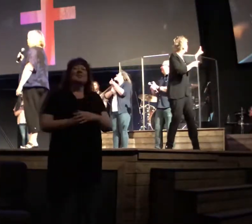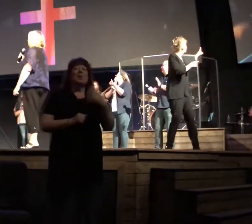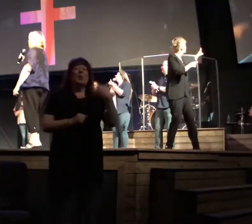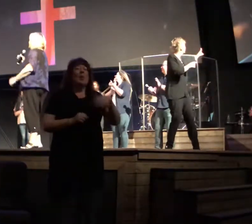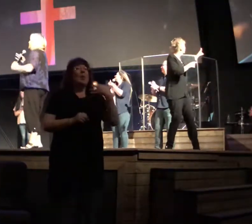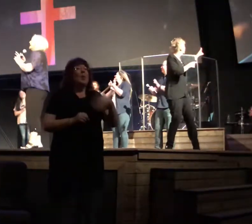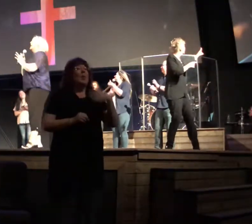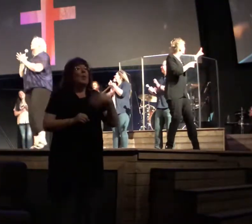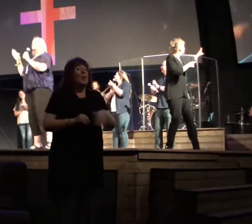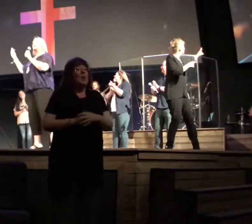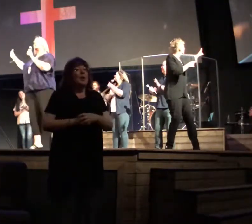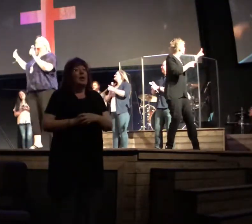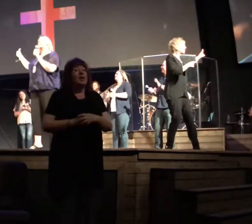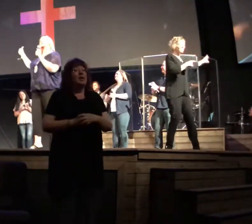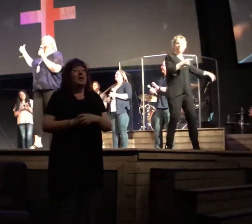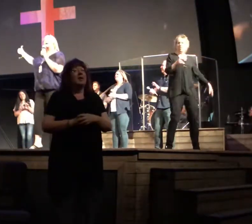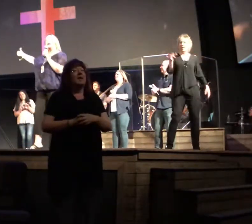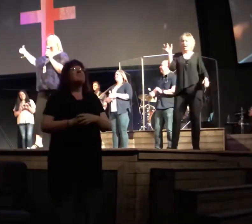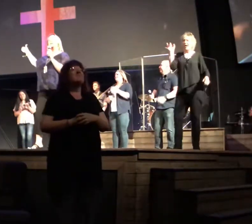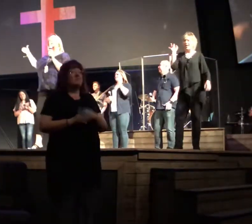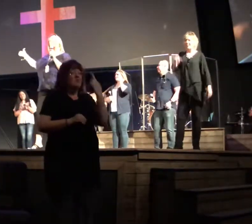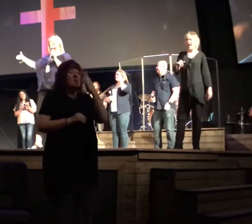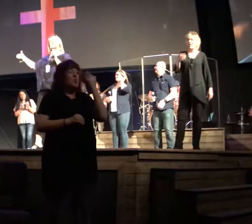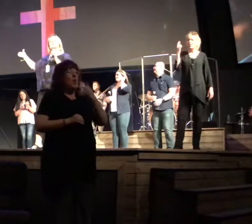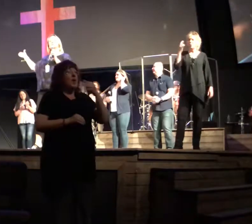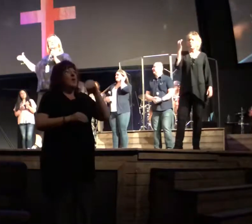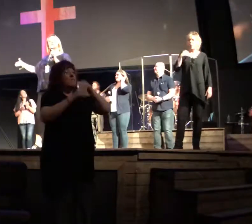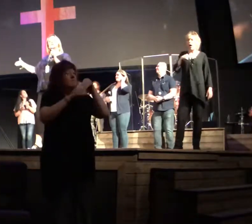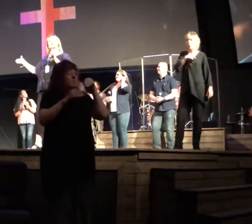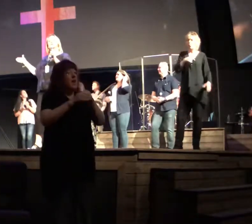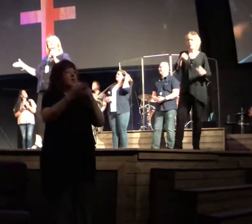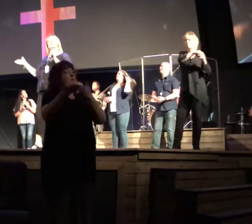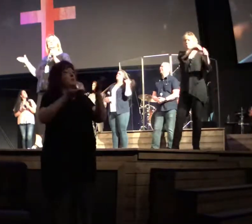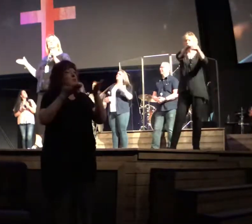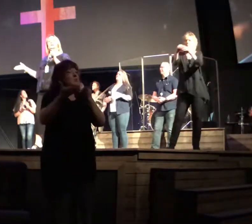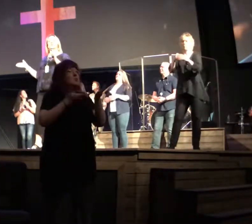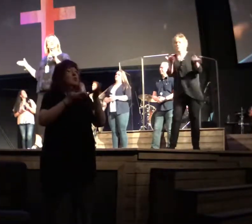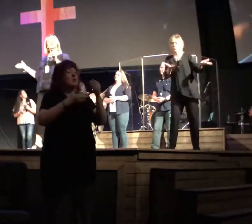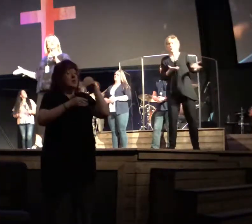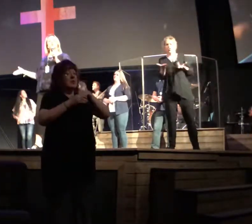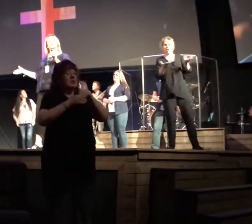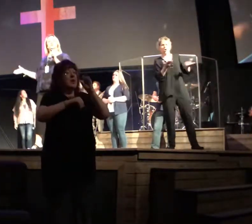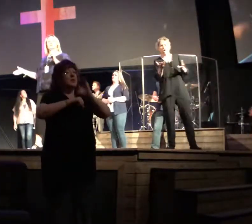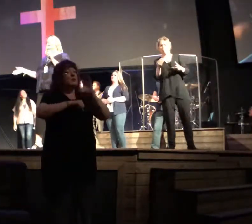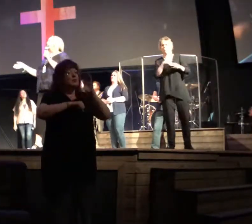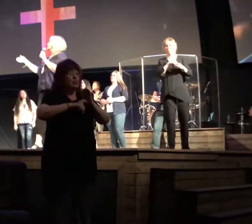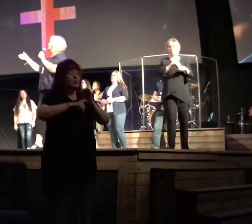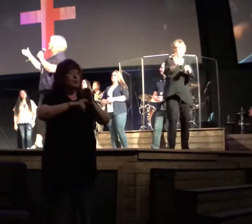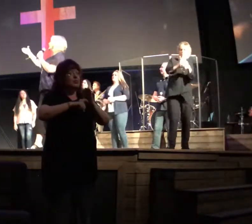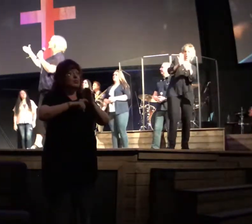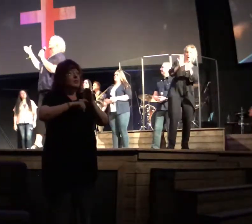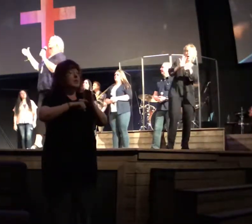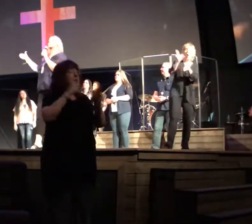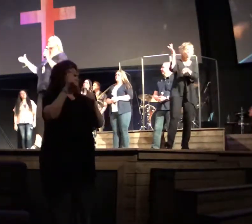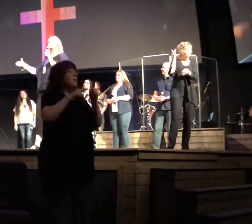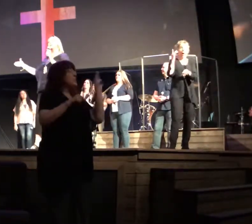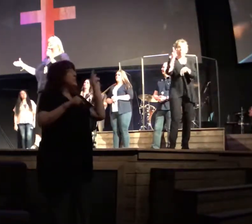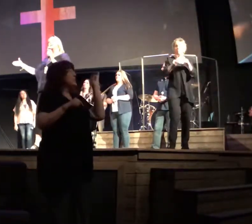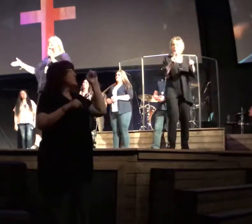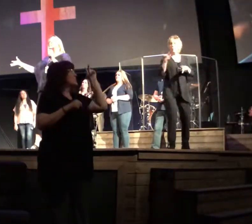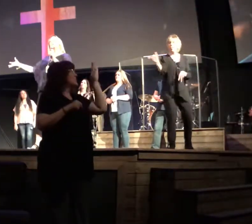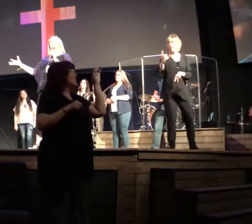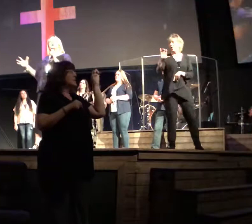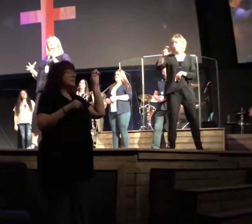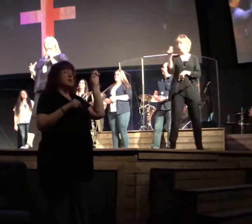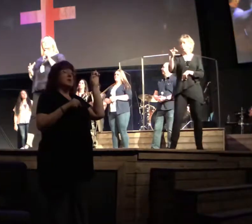Yeah. This is why we invest and we serve here inside this church. It's so people like